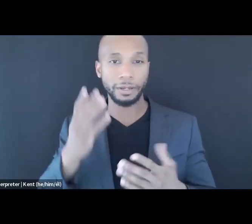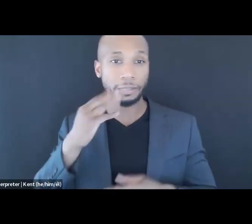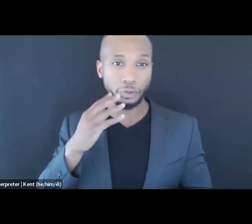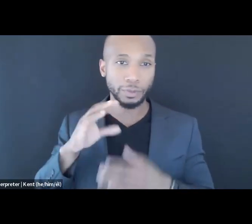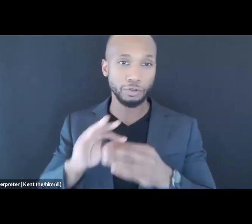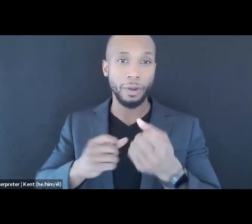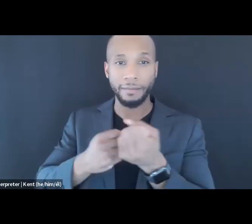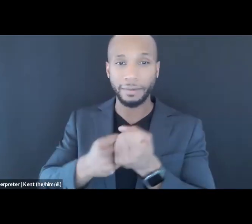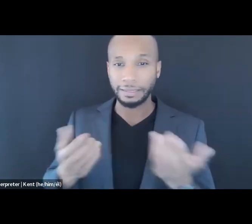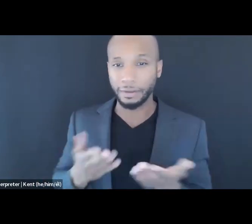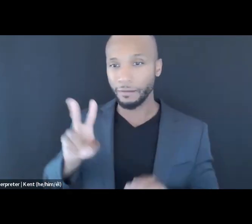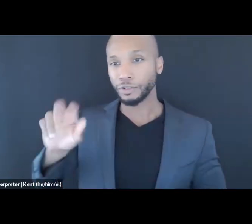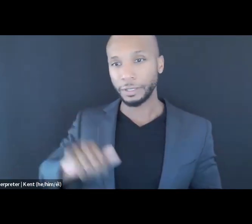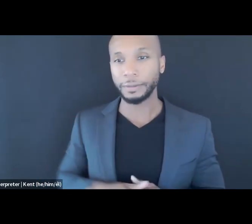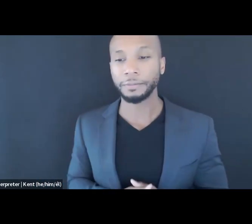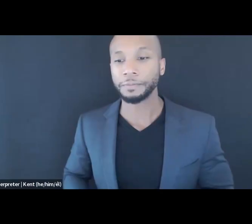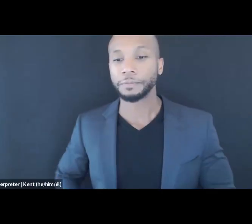here in Virginia.